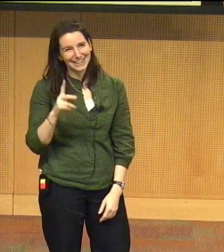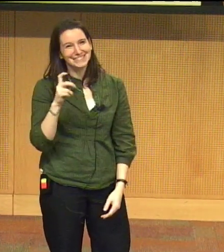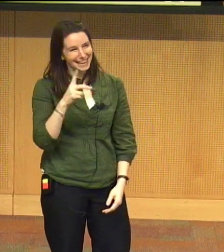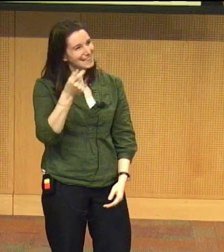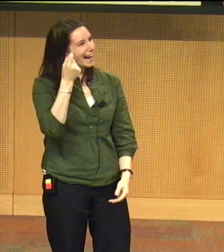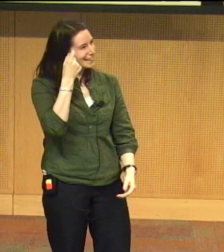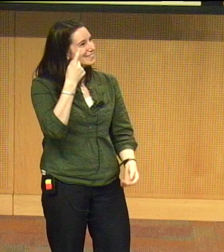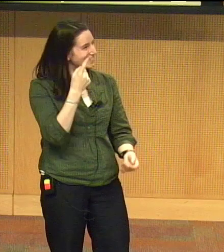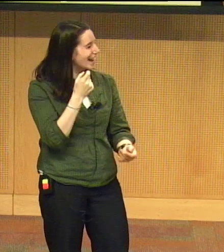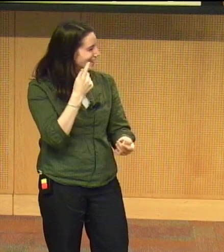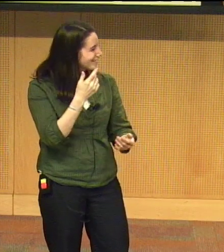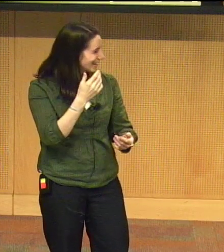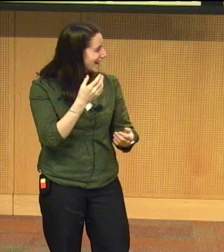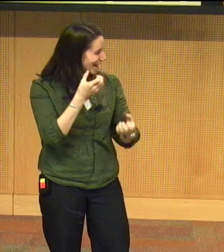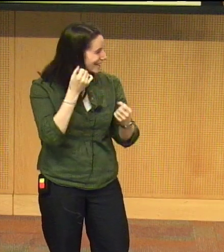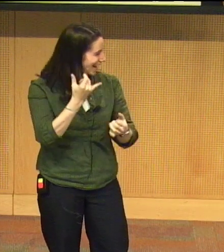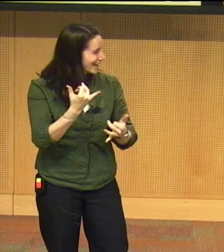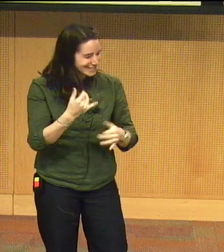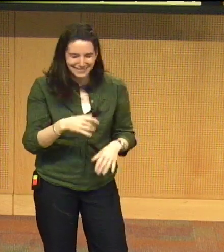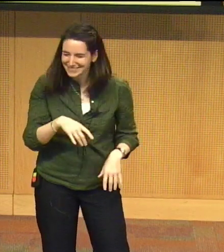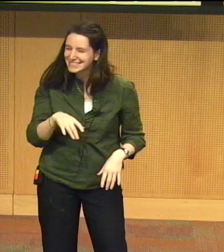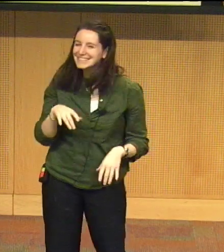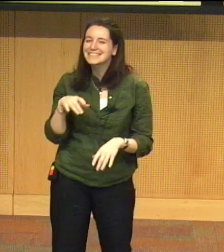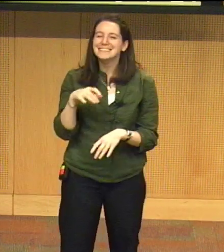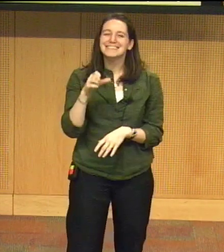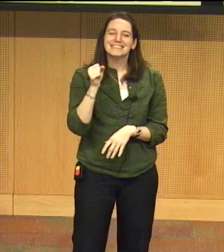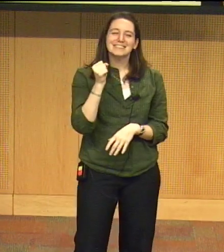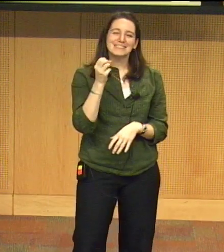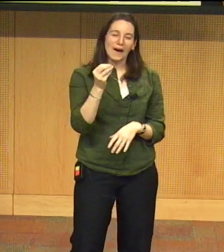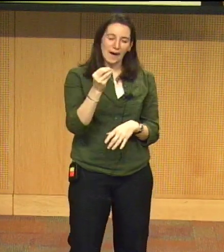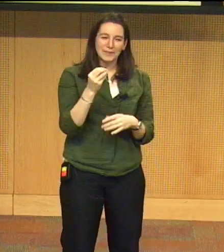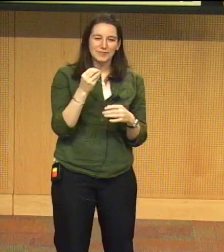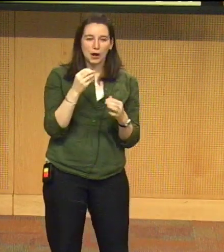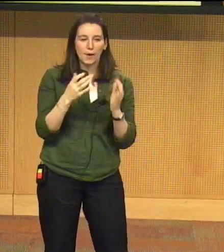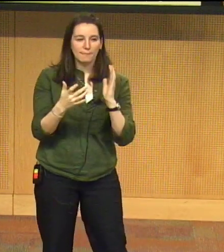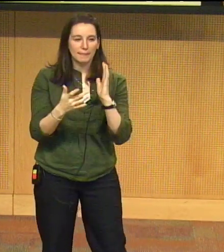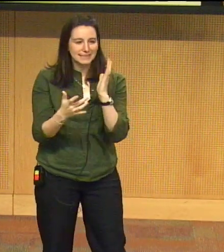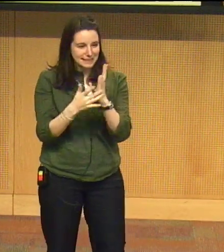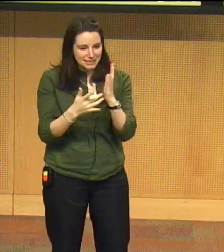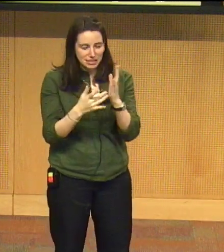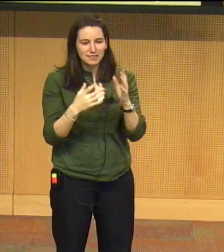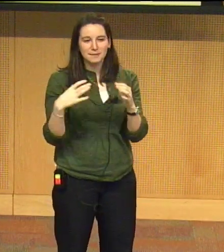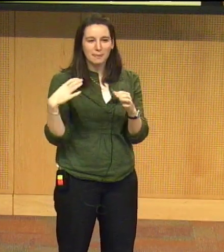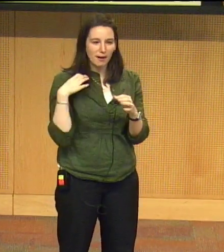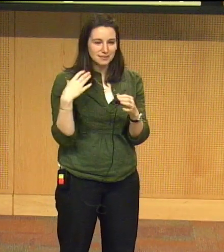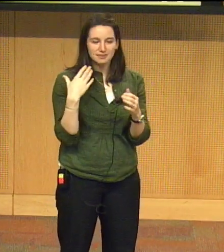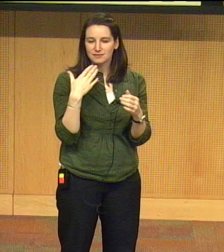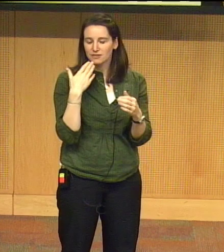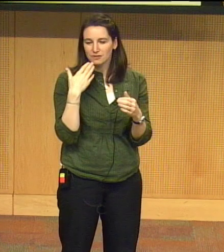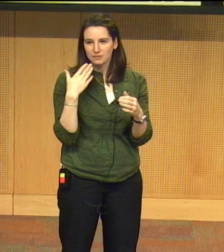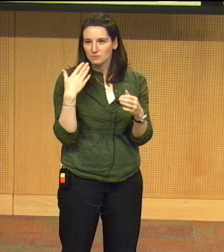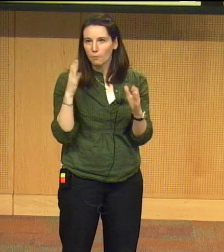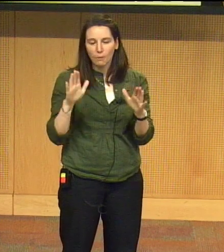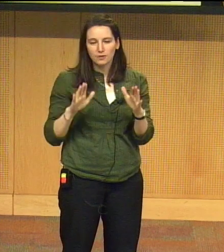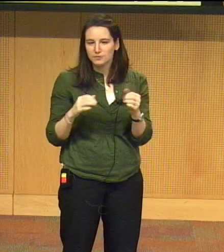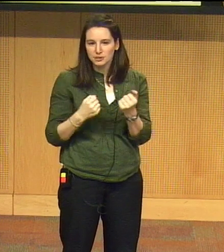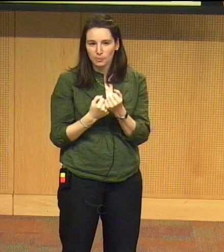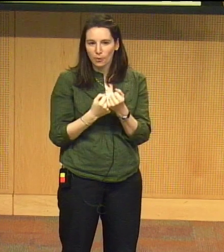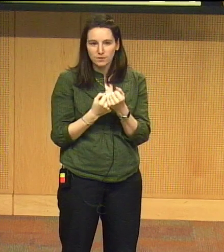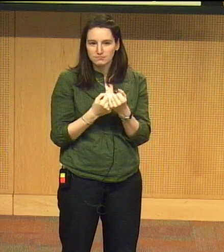yeah, I know. I get it now. So, my technicians and my bosses, they're wonderful support